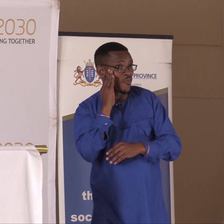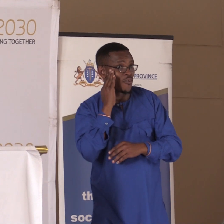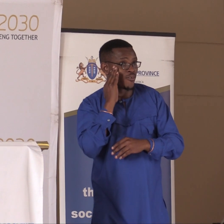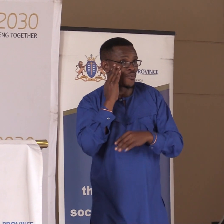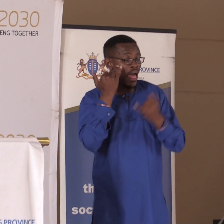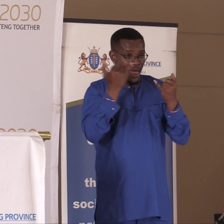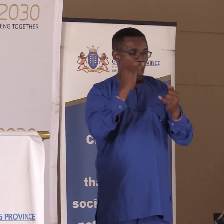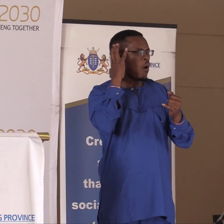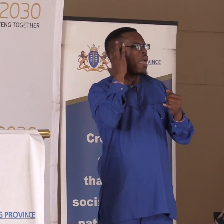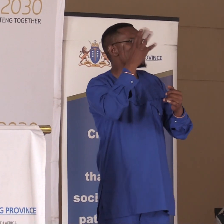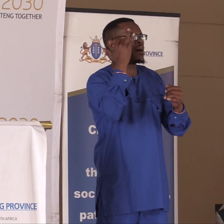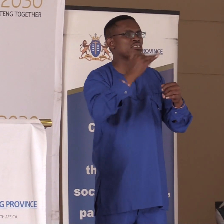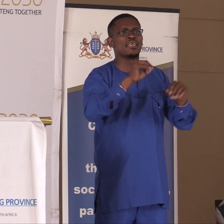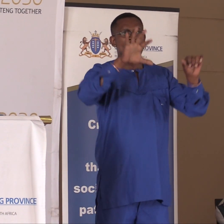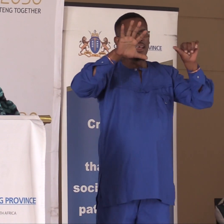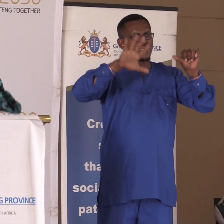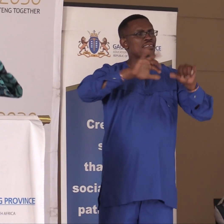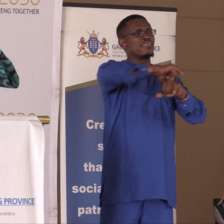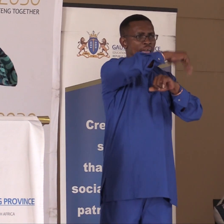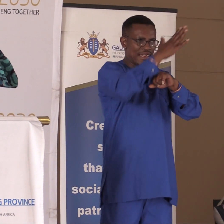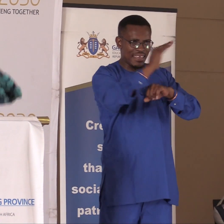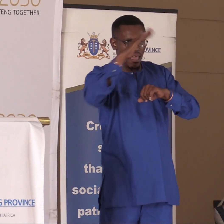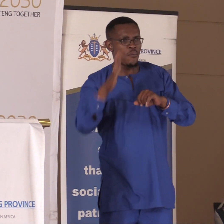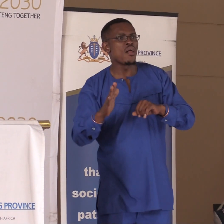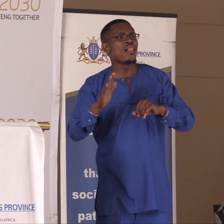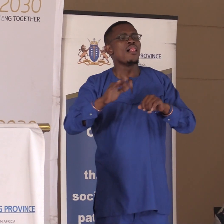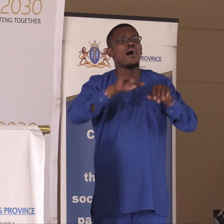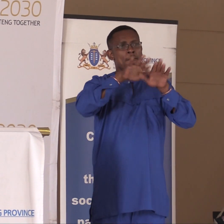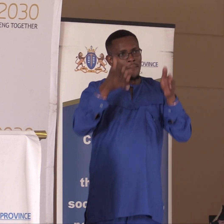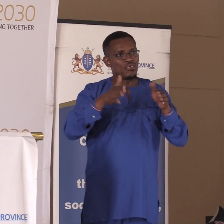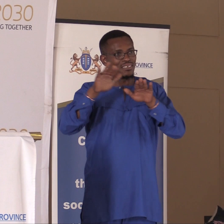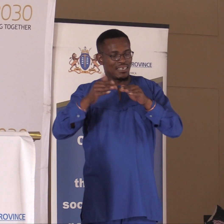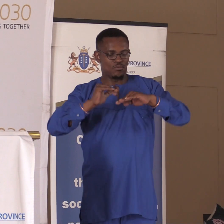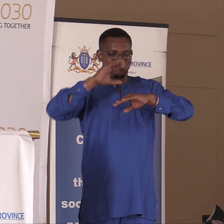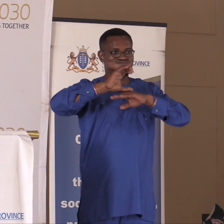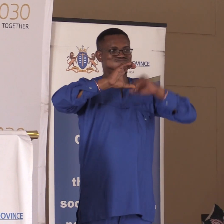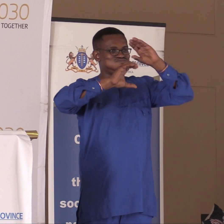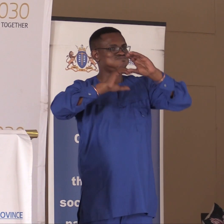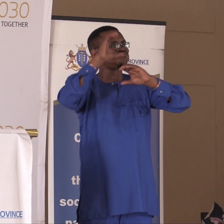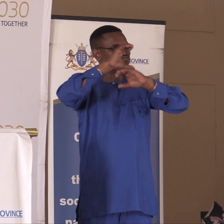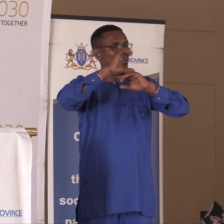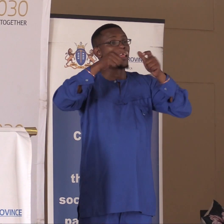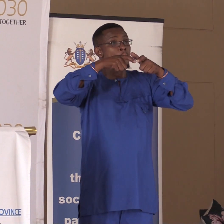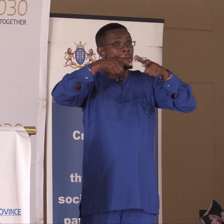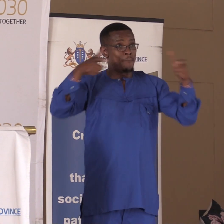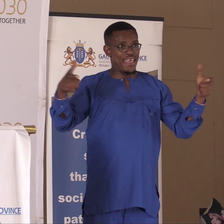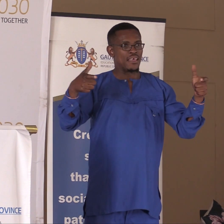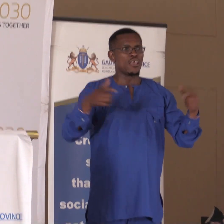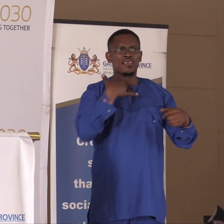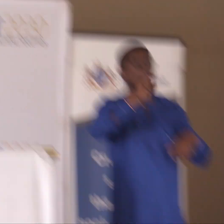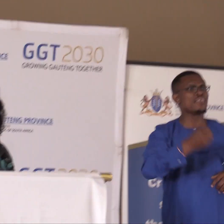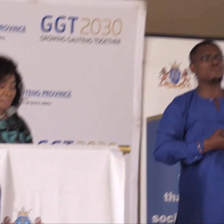imagine 6 Table Mountains on top of each other. That's how high it is. Oh, you're still not impressed. Oh,